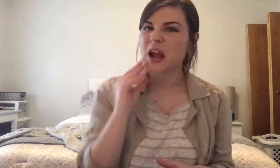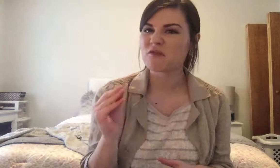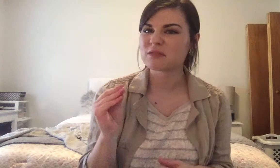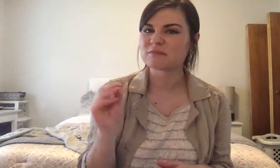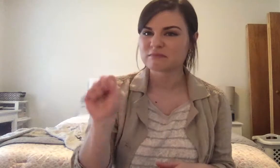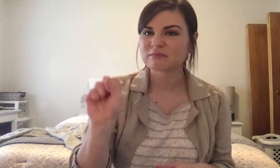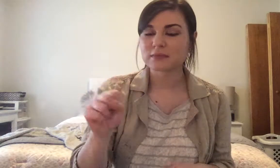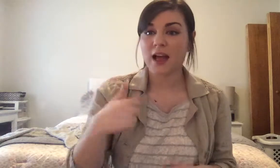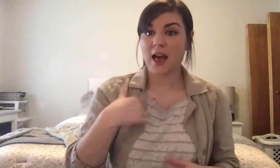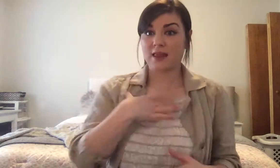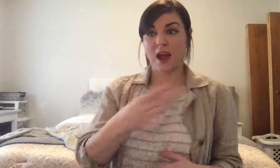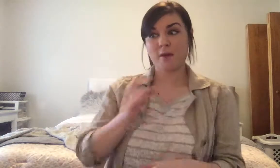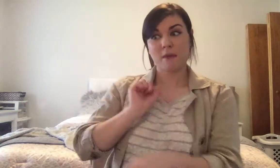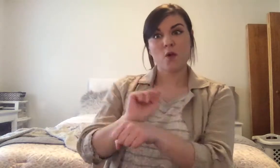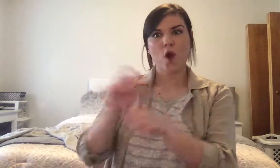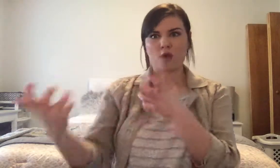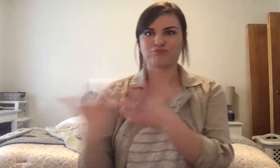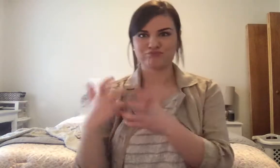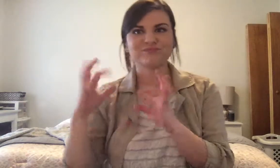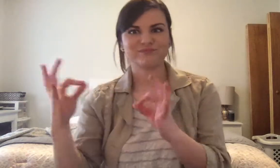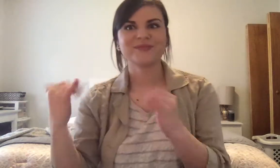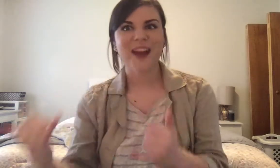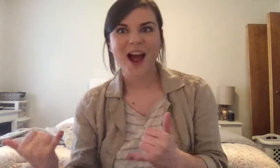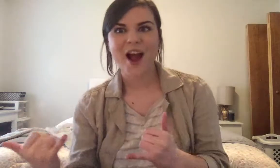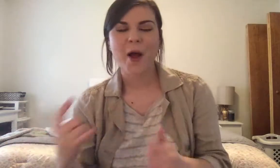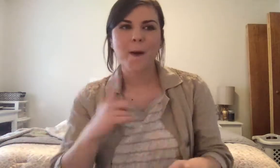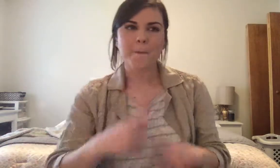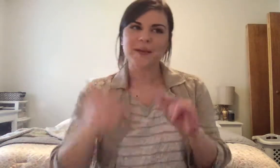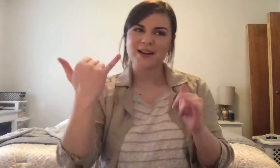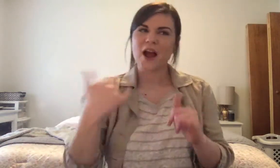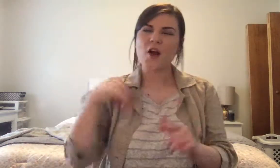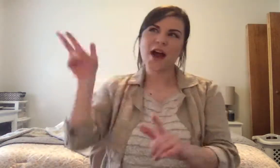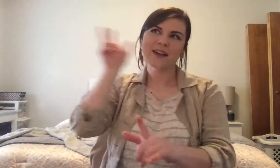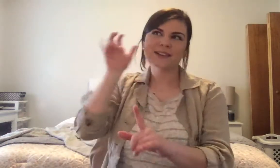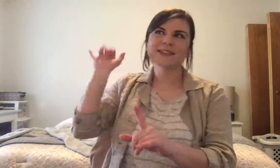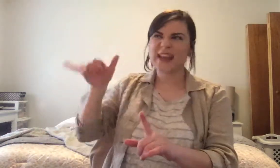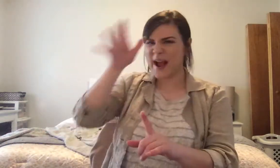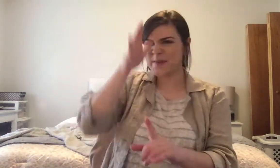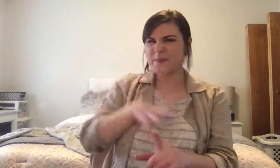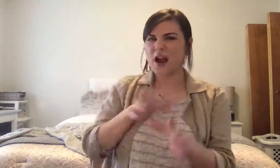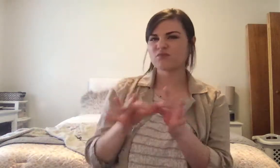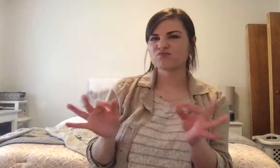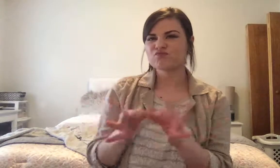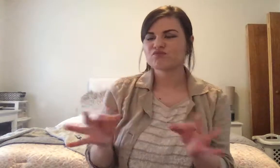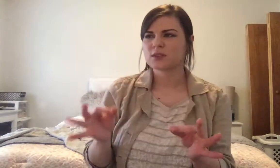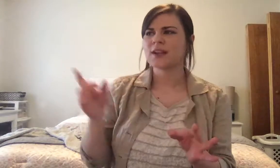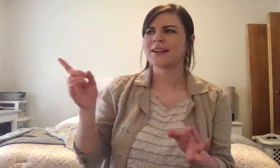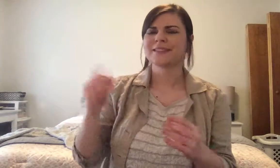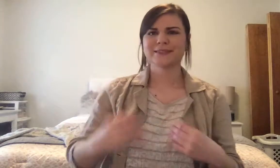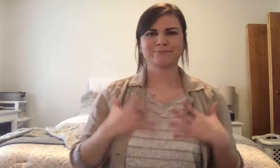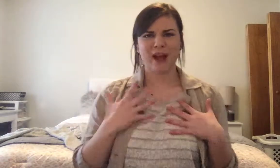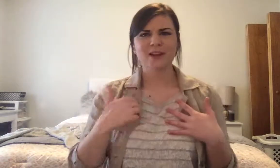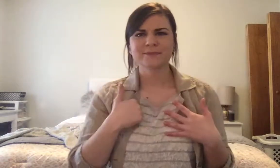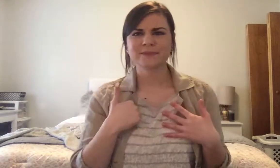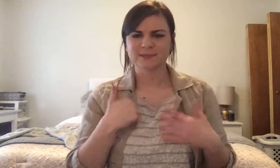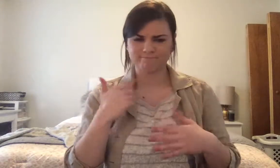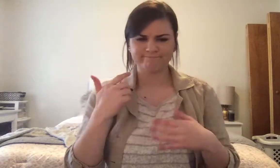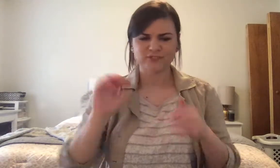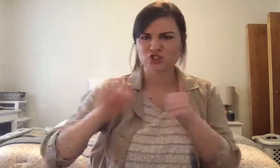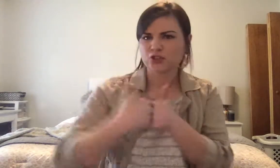that I come up with. And hearing that, even it inspires me to keep going and challenge myself and to tackle new